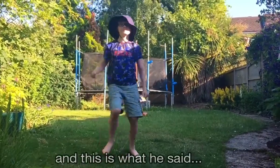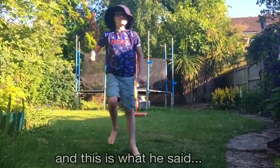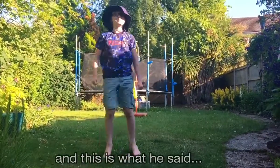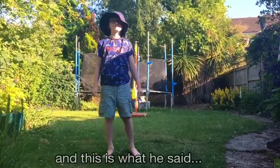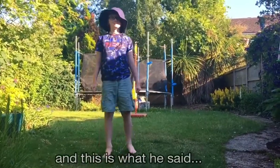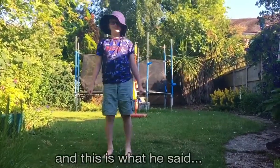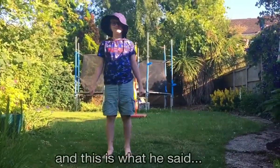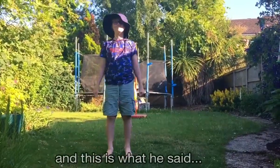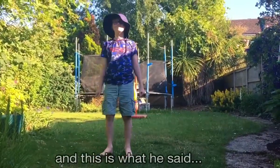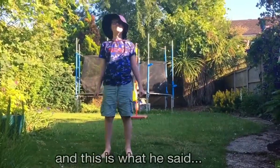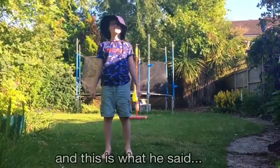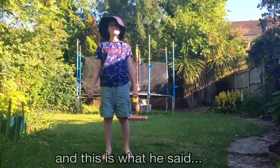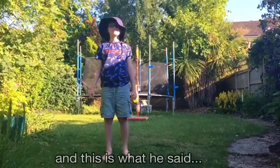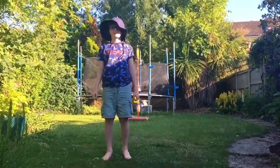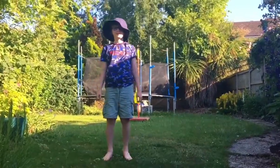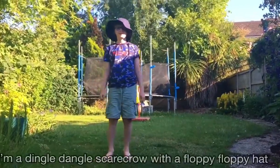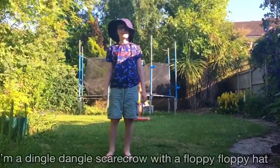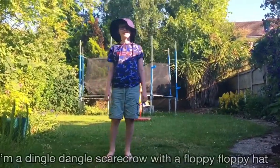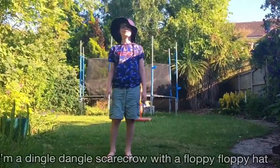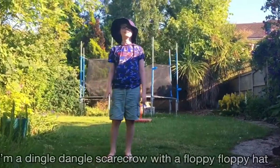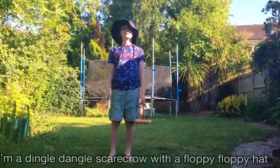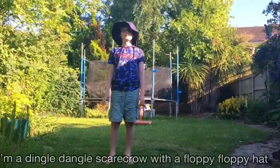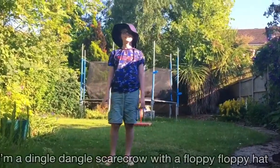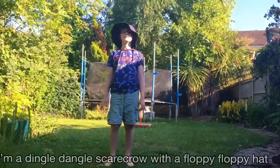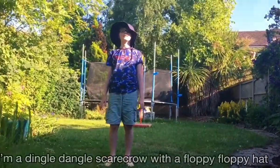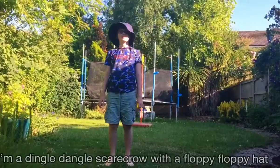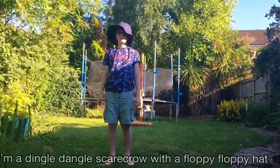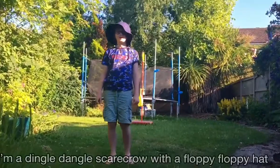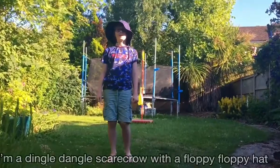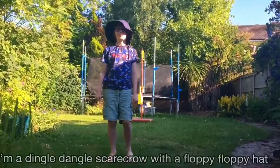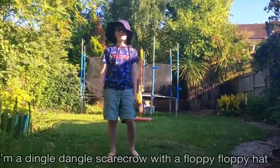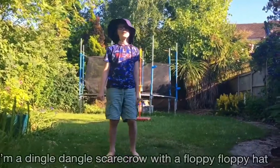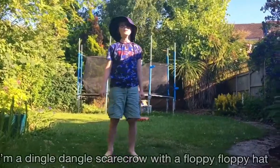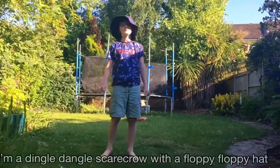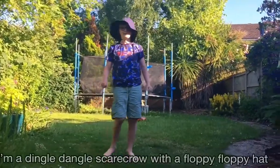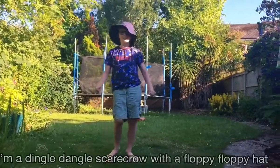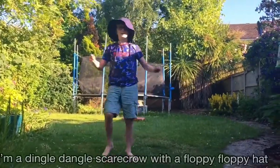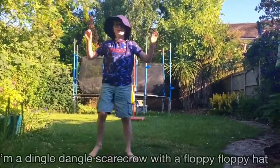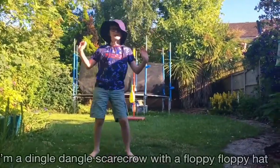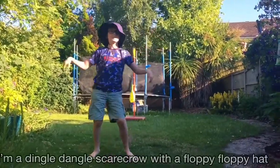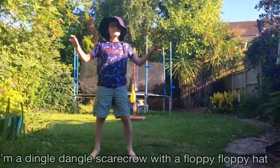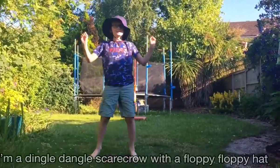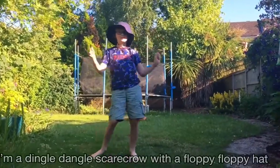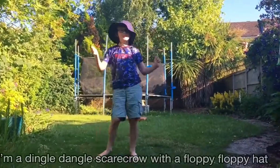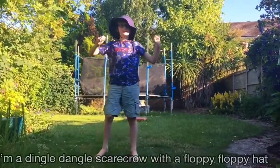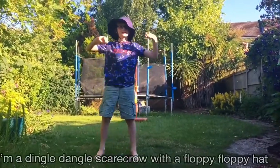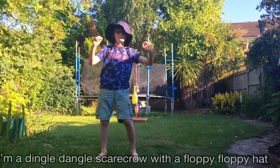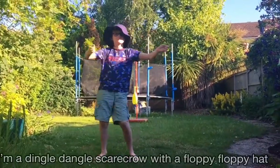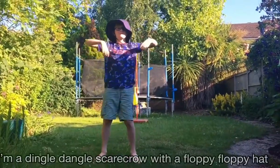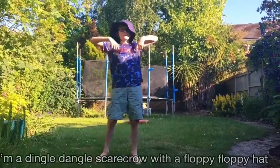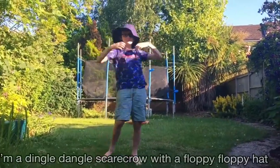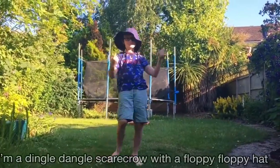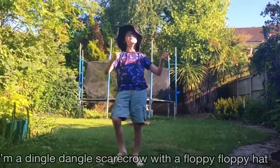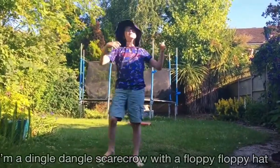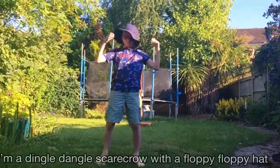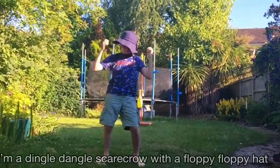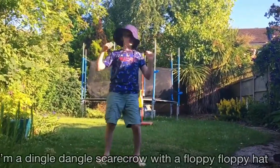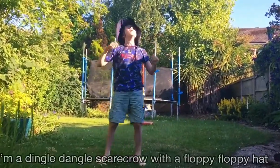he said, I'm a Dingle Dangle scarecrow with a flippy floppy